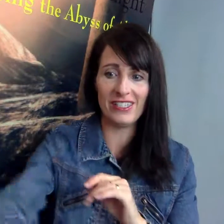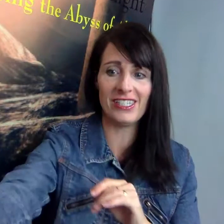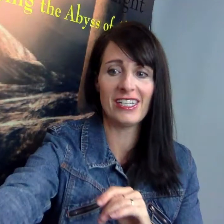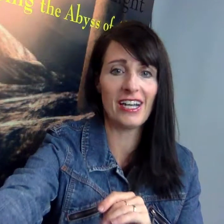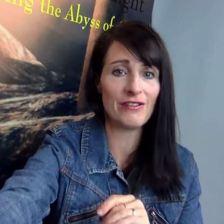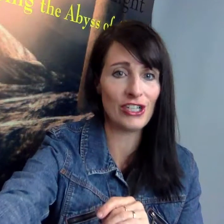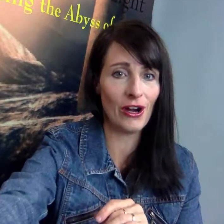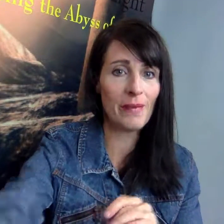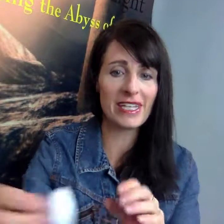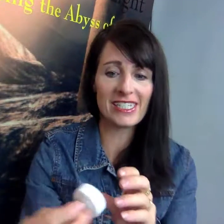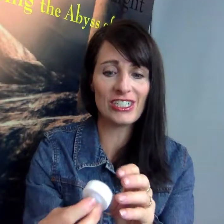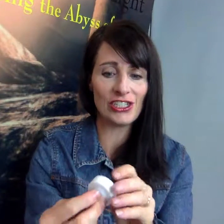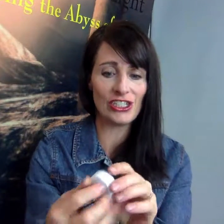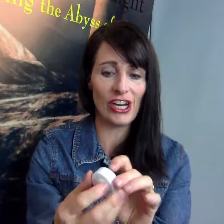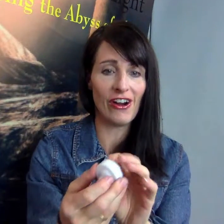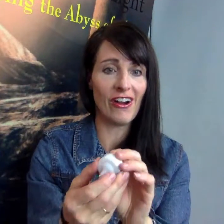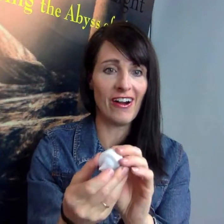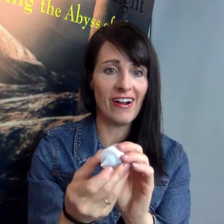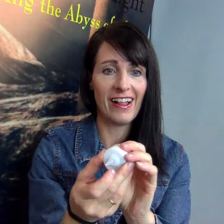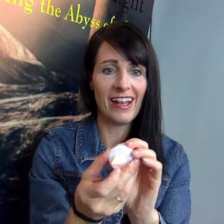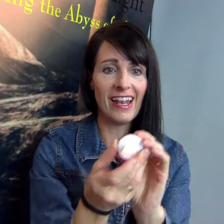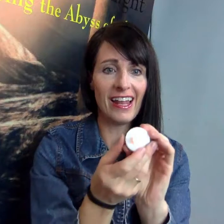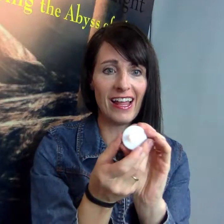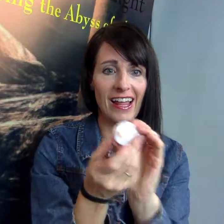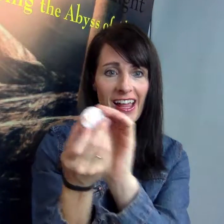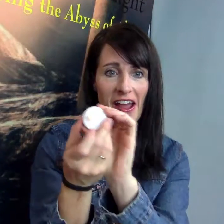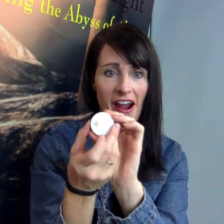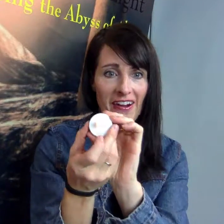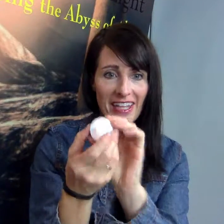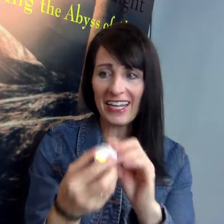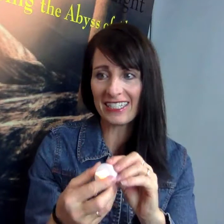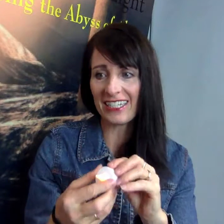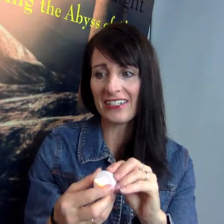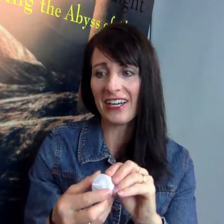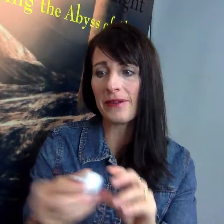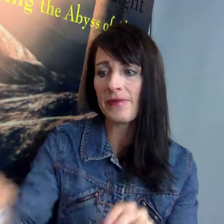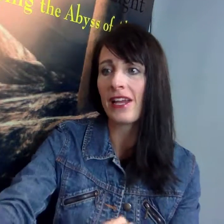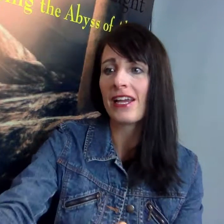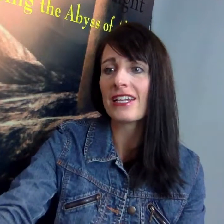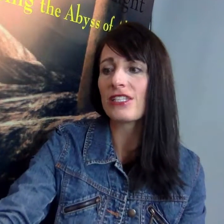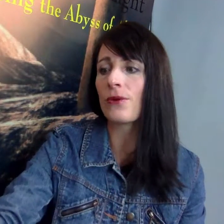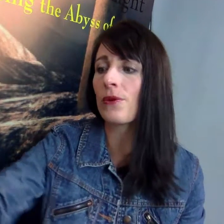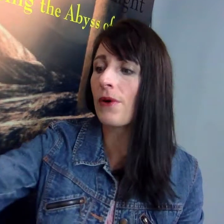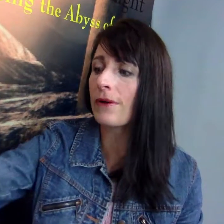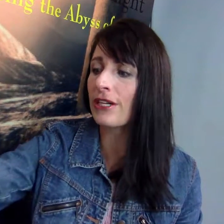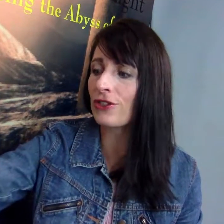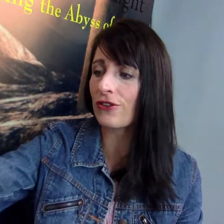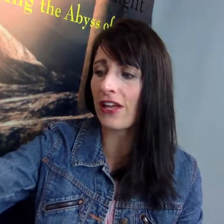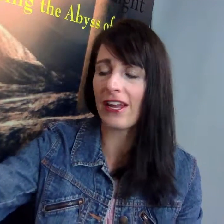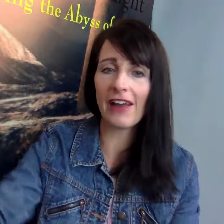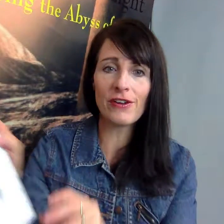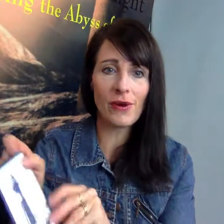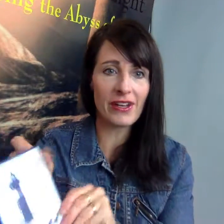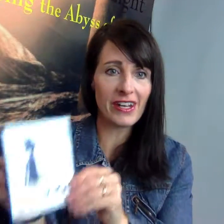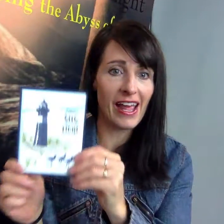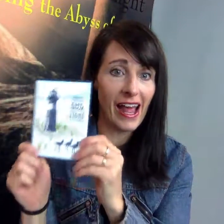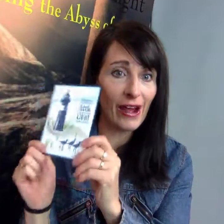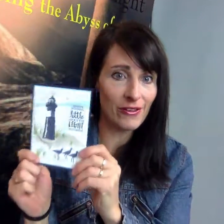us kind of share our message and share our our light right so we want to make sure that everyone out